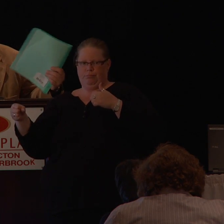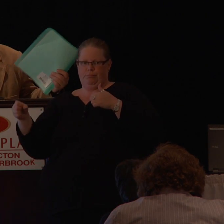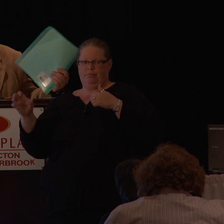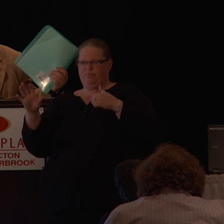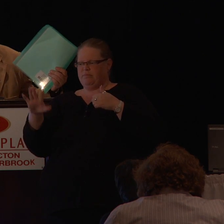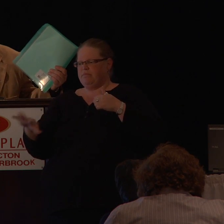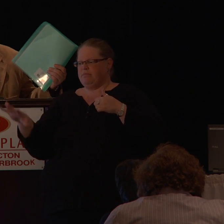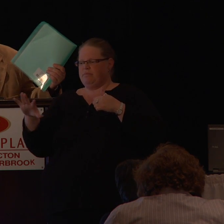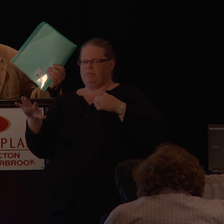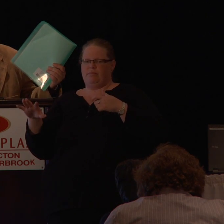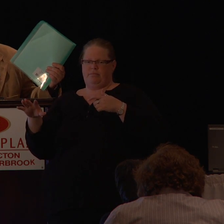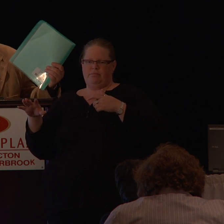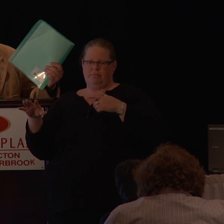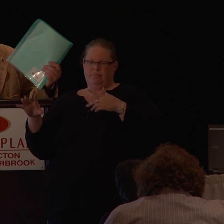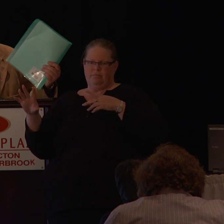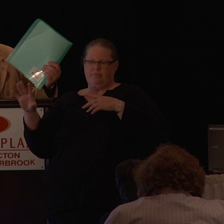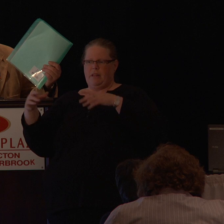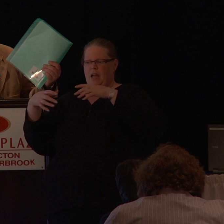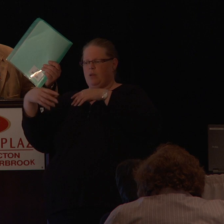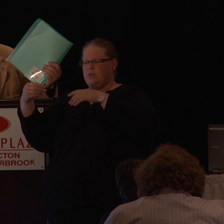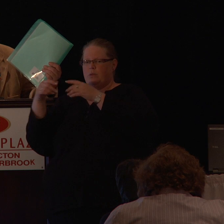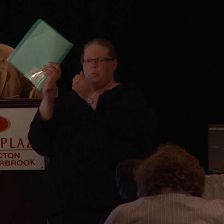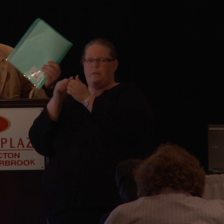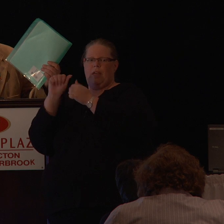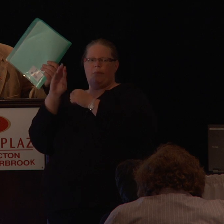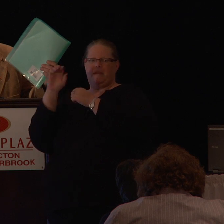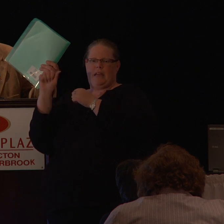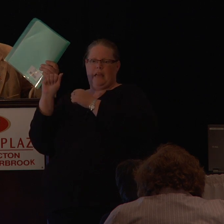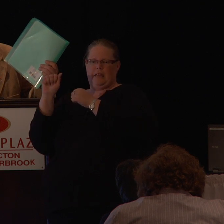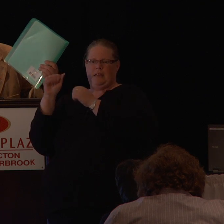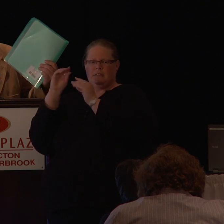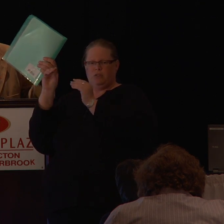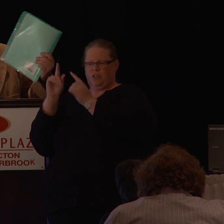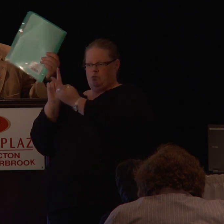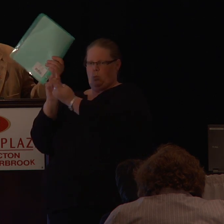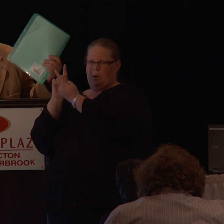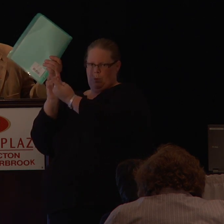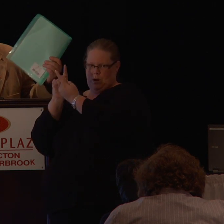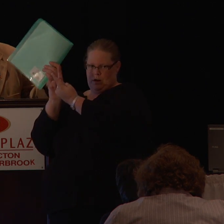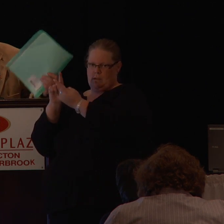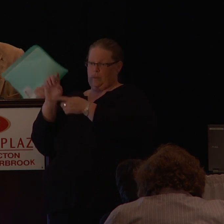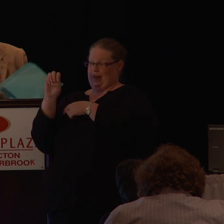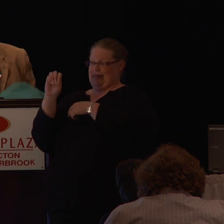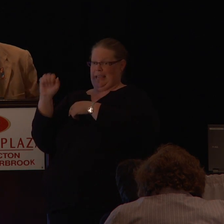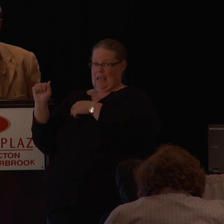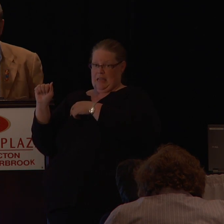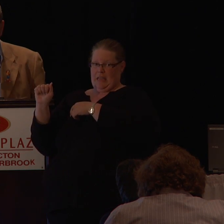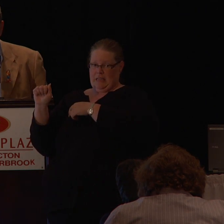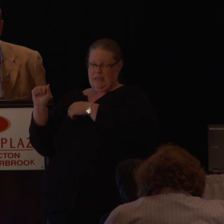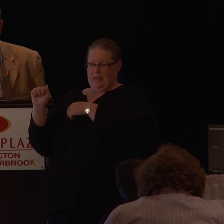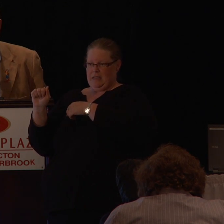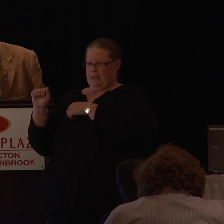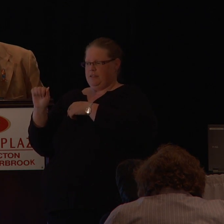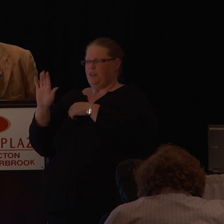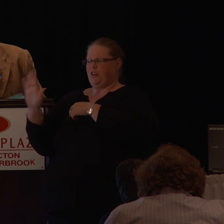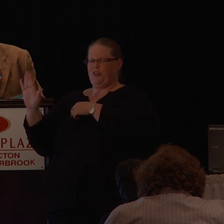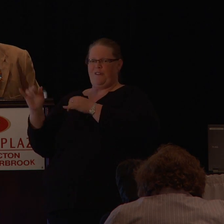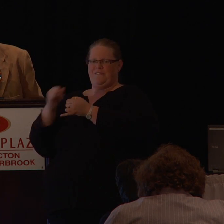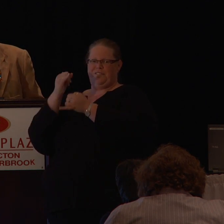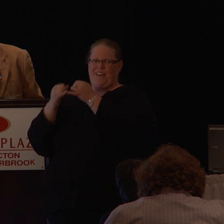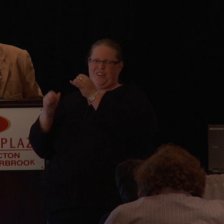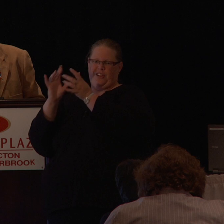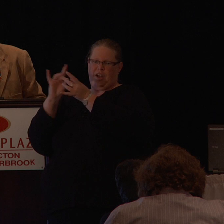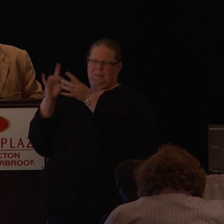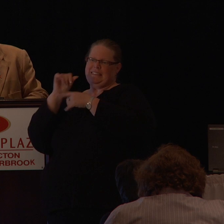an area outside the mainstream classroom where he receives his ABA-based instruction. She works with him directly. This was her final